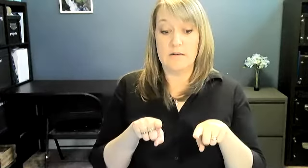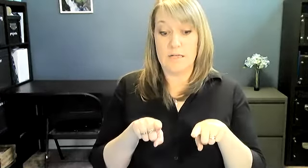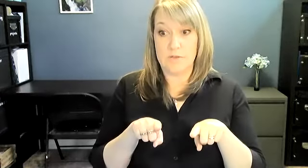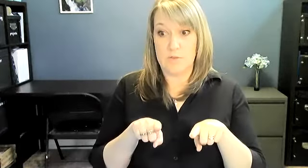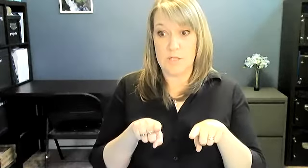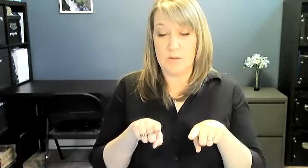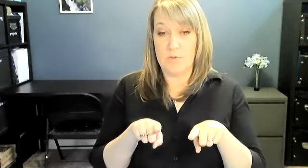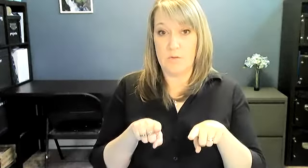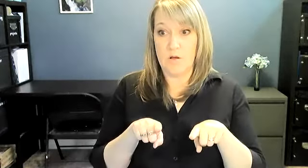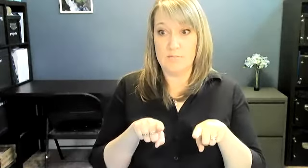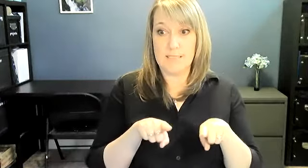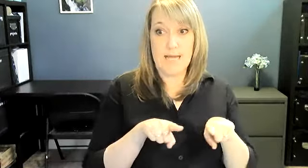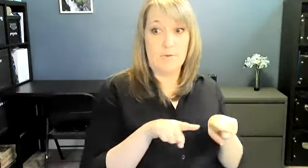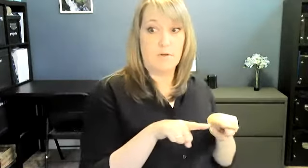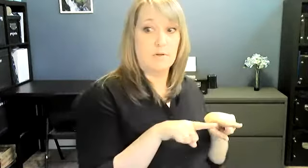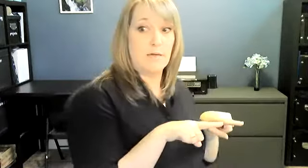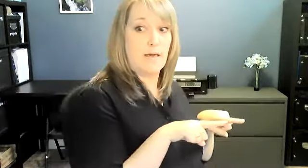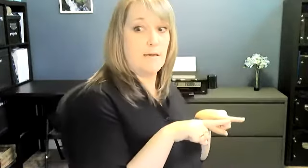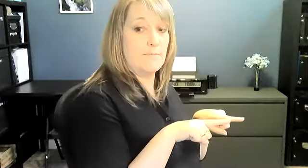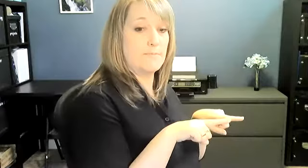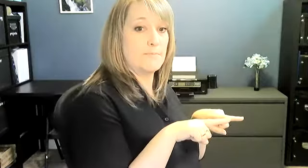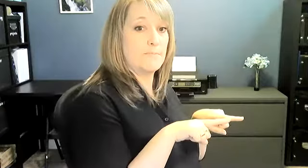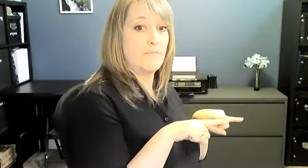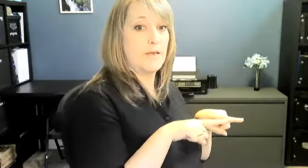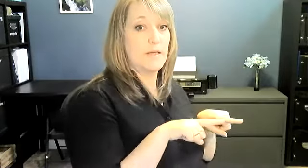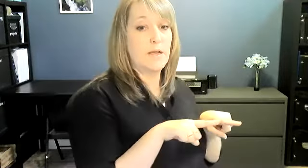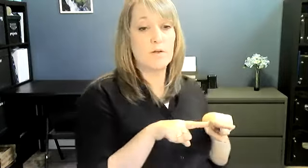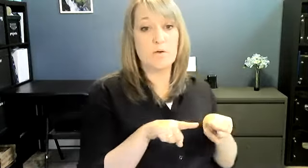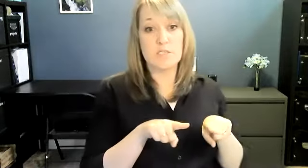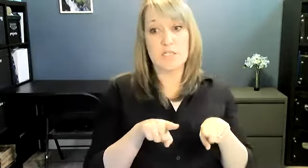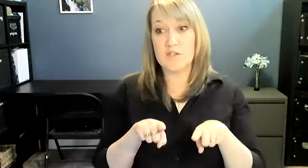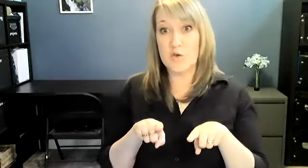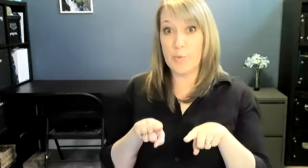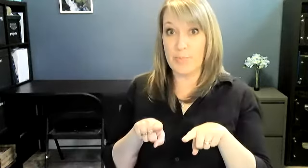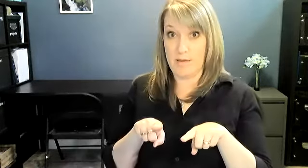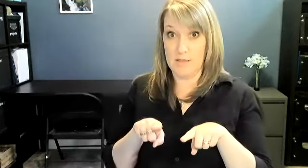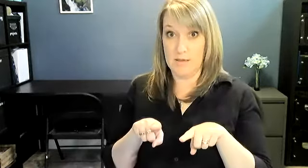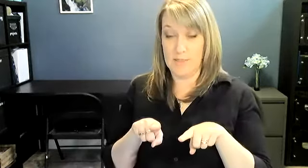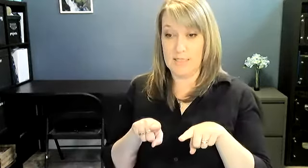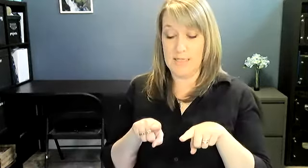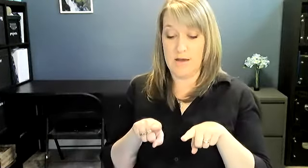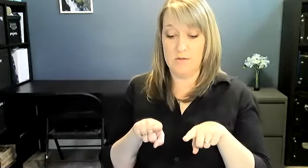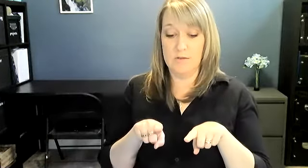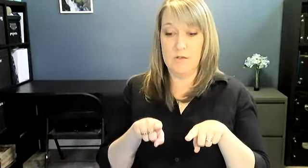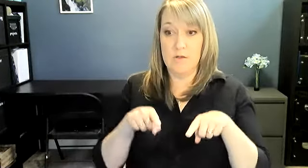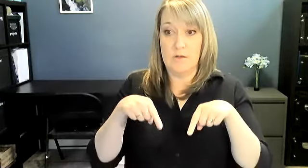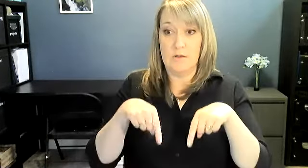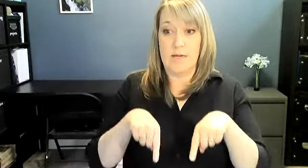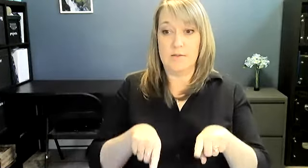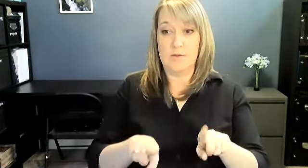parallel to each other with your palms down. Okay, now you're going to scoop them a little bit down as you